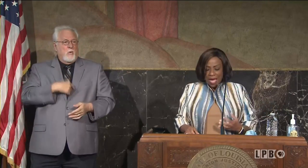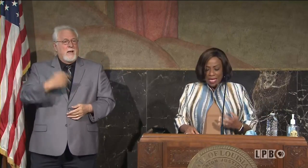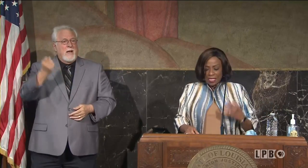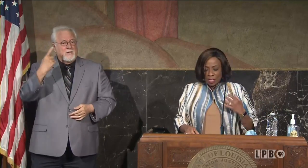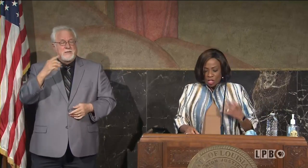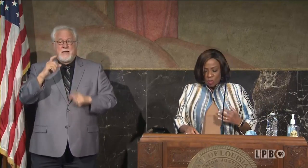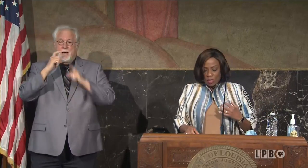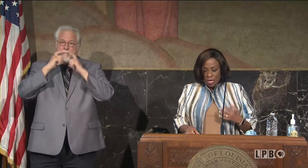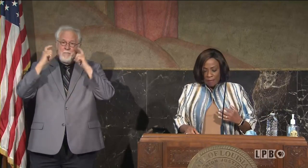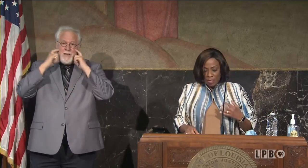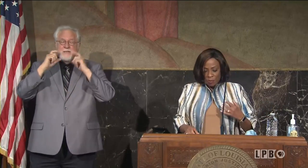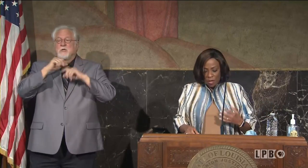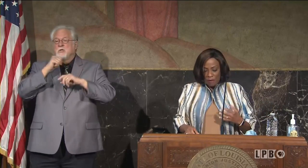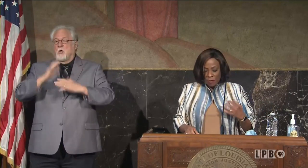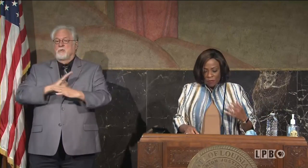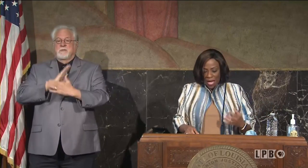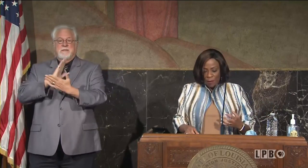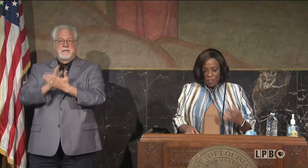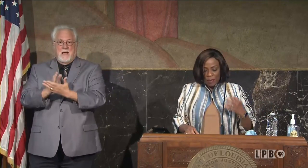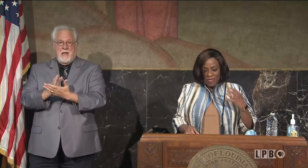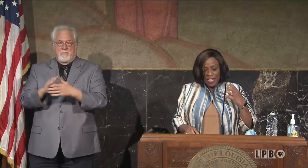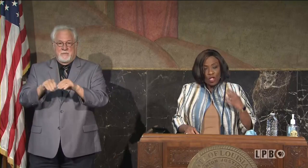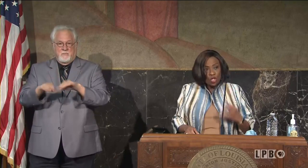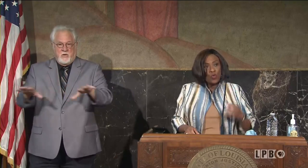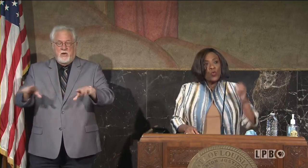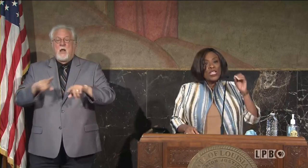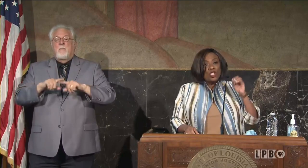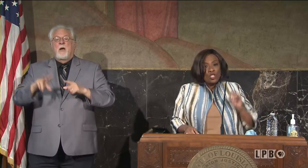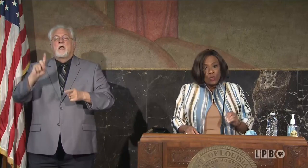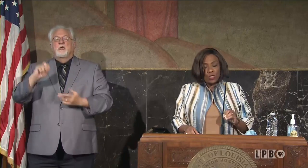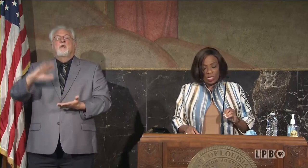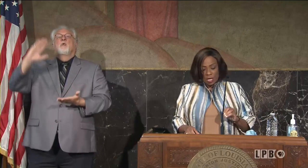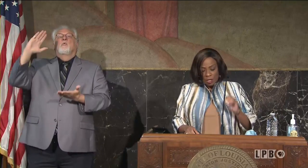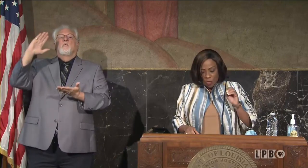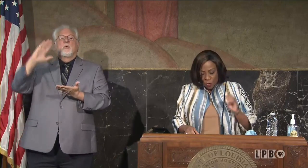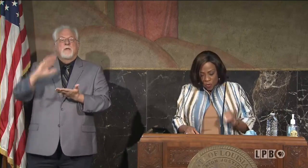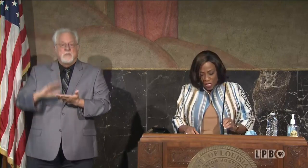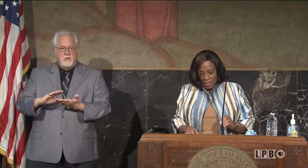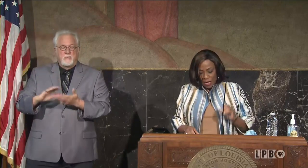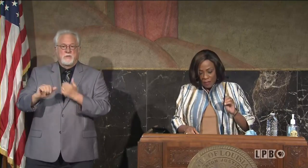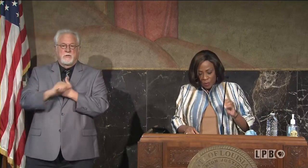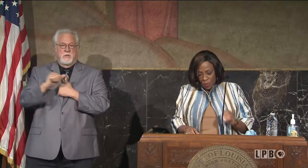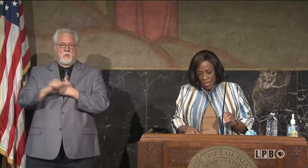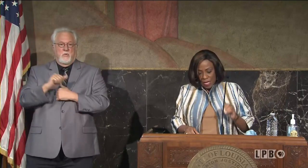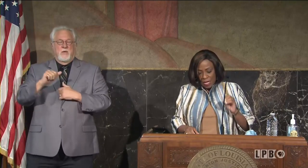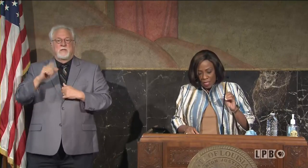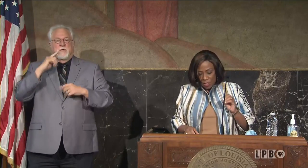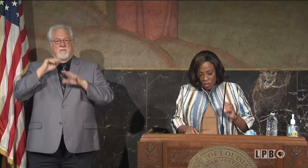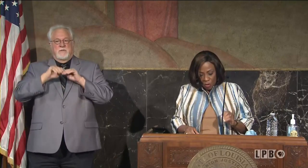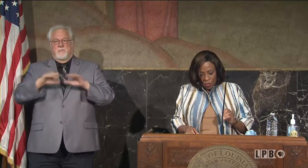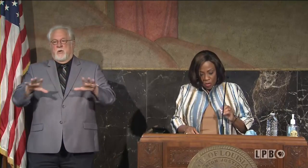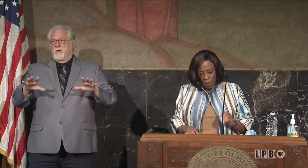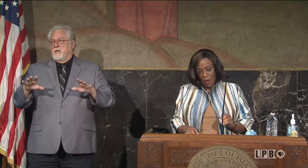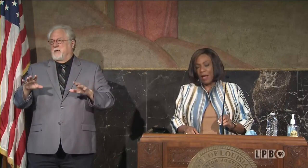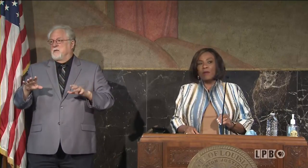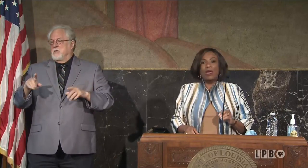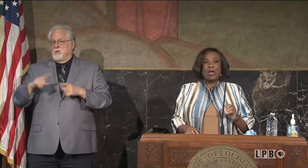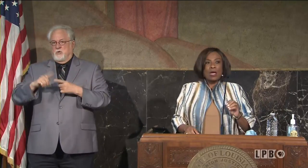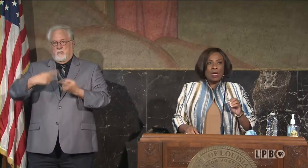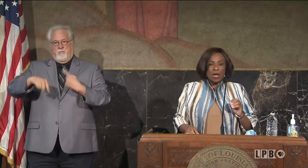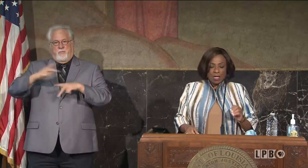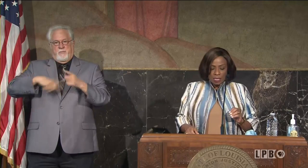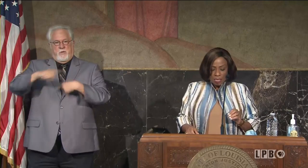that masks don't stop the spread of the virus, but they do reduce the risk of spreading it to those